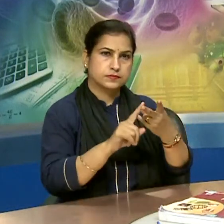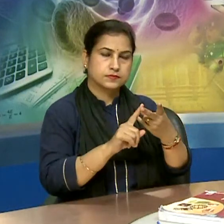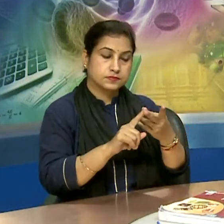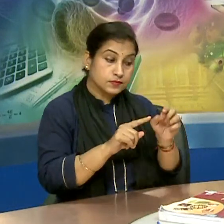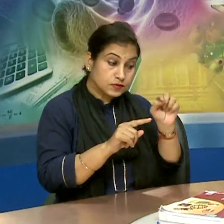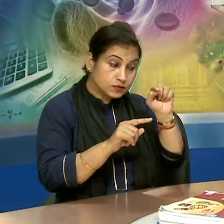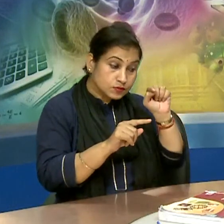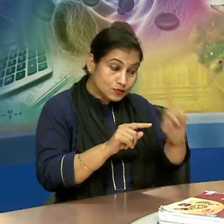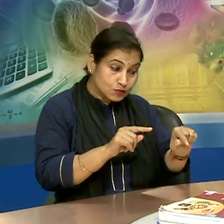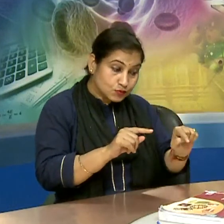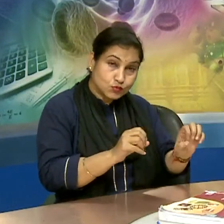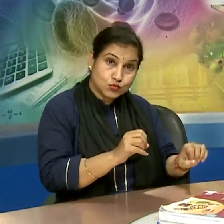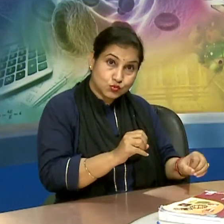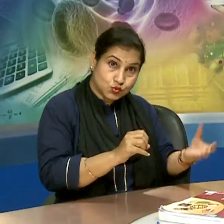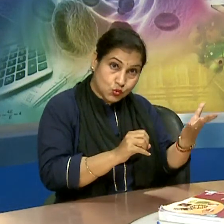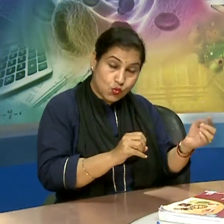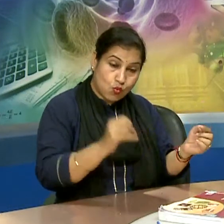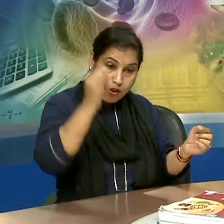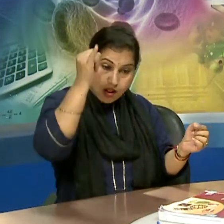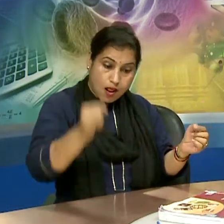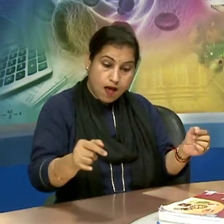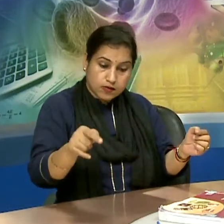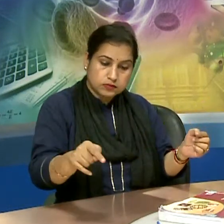Second, be precise.